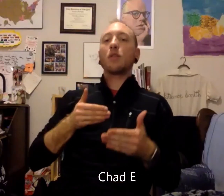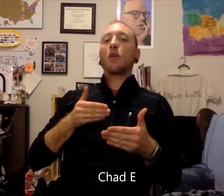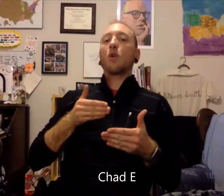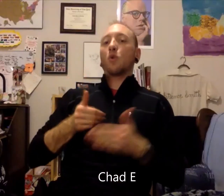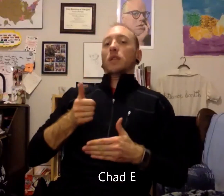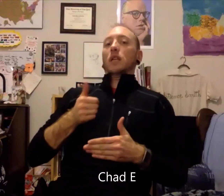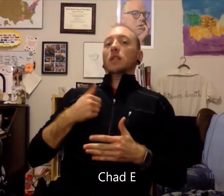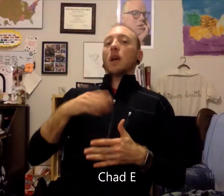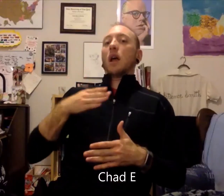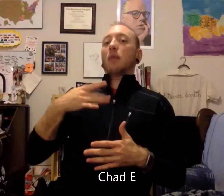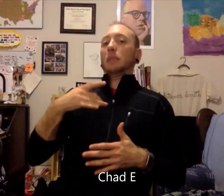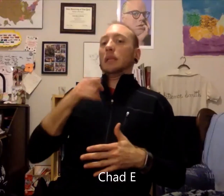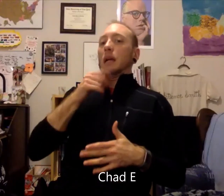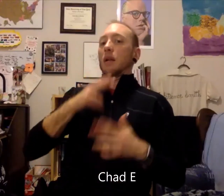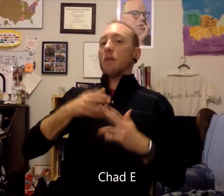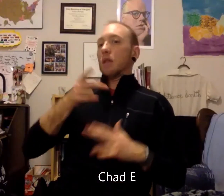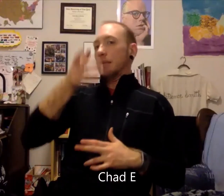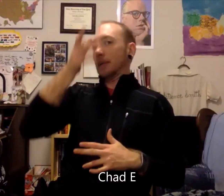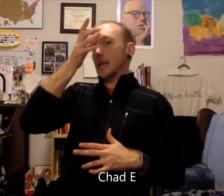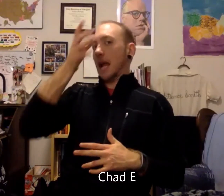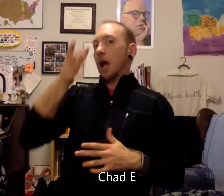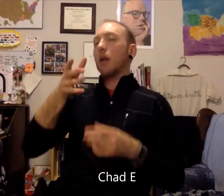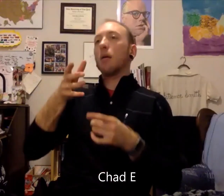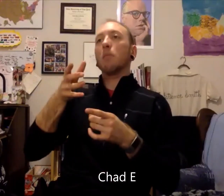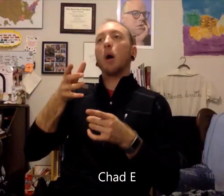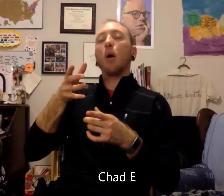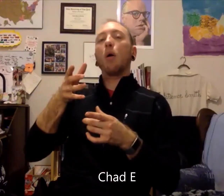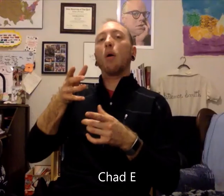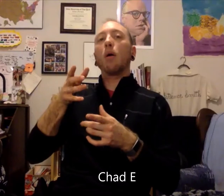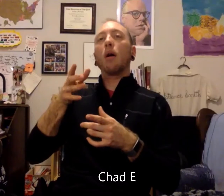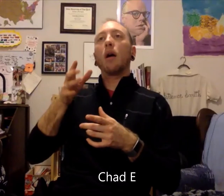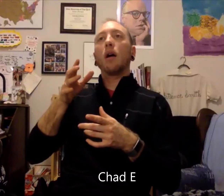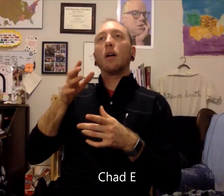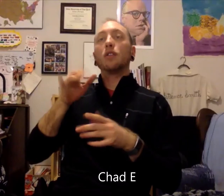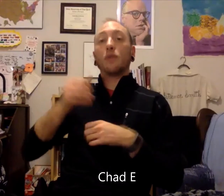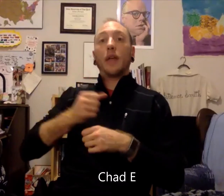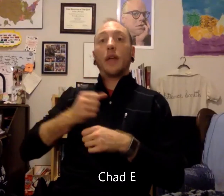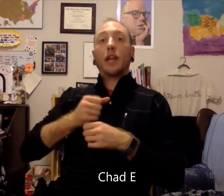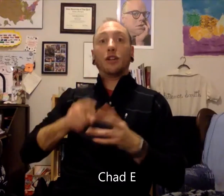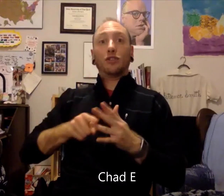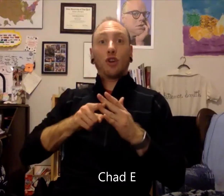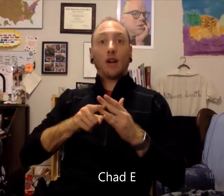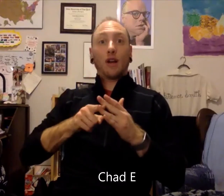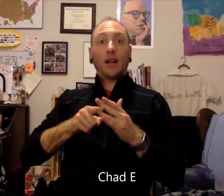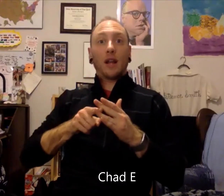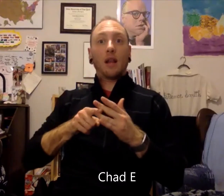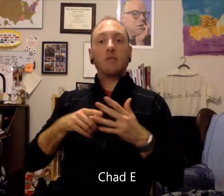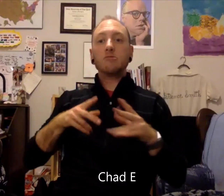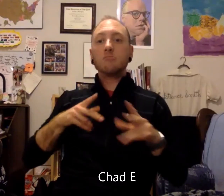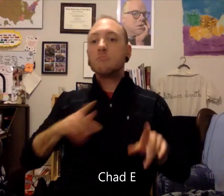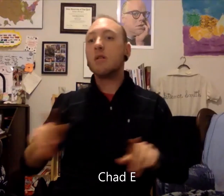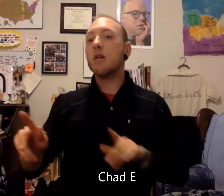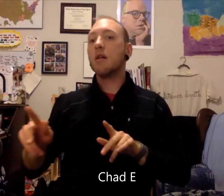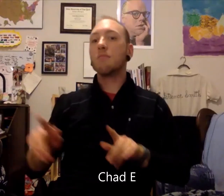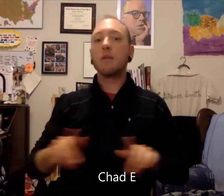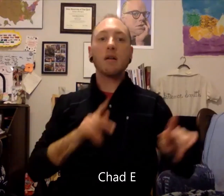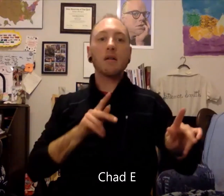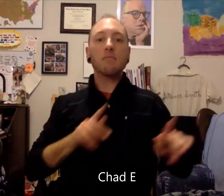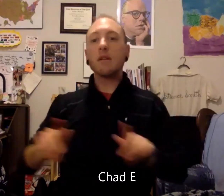me. And so that's how the year started. I was partying more. The middle of that summer, this